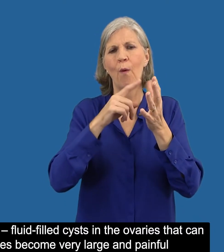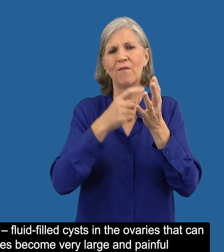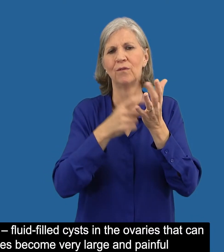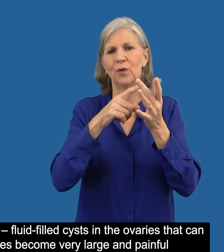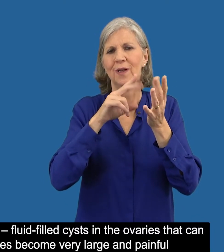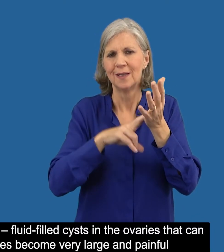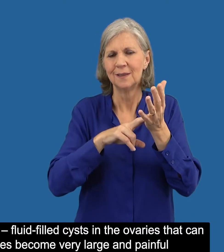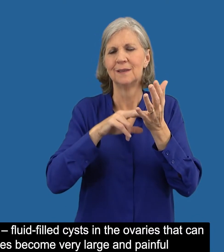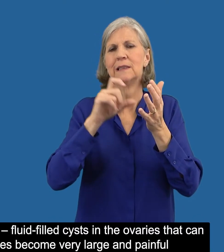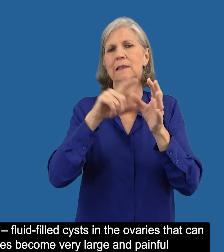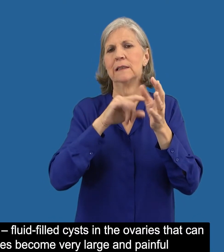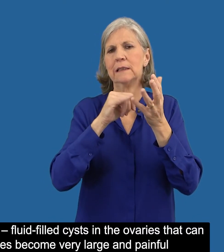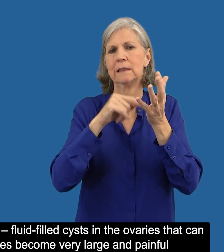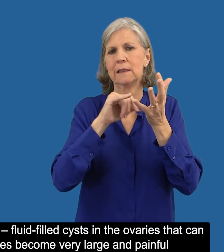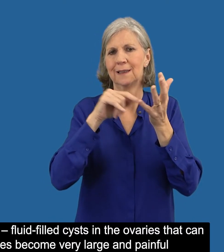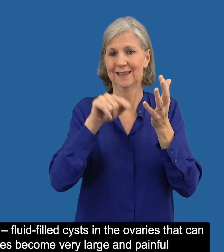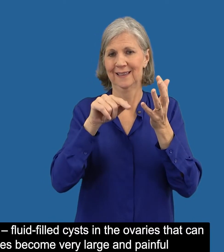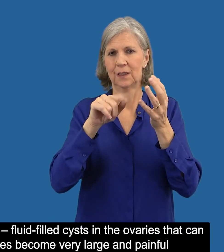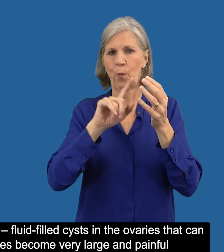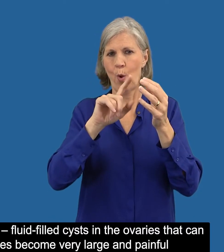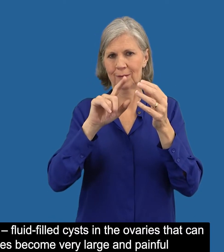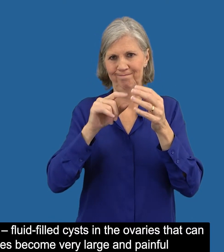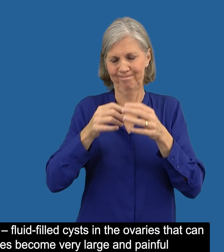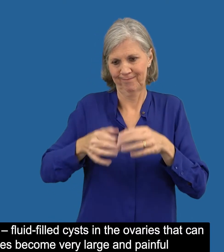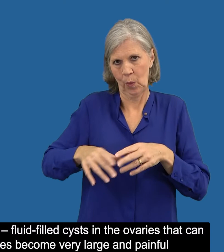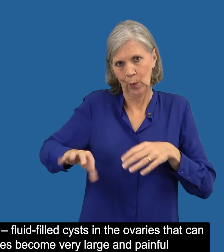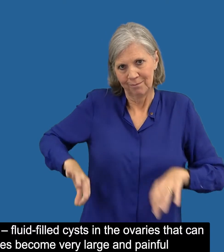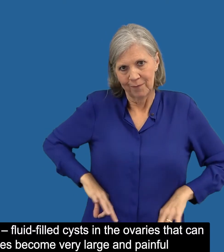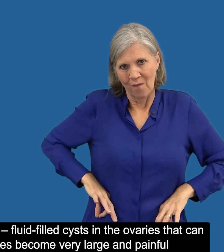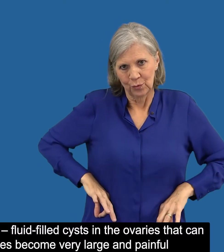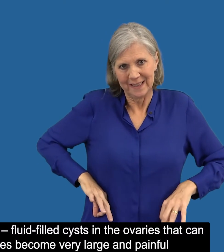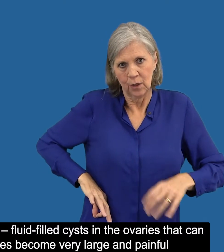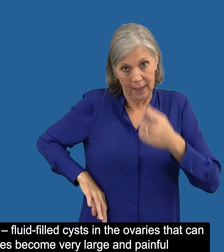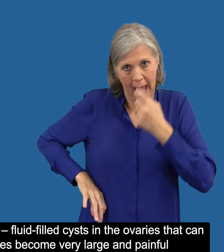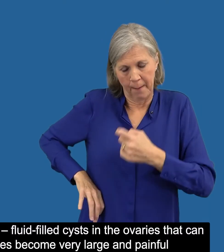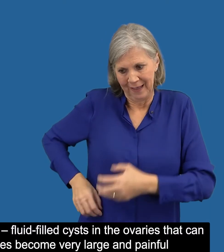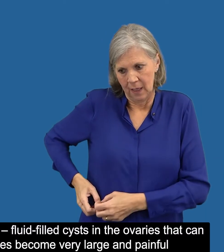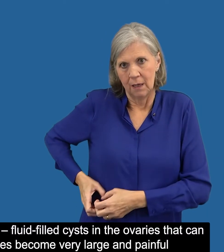Ovarian cysts, fluid-filled cysts in the ovaries that can sometimes become very large and painful.